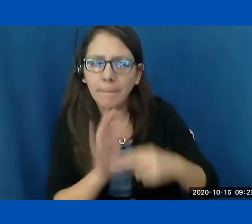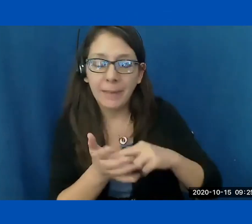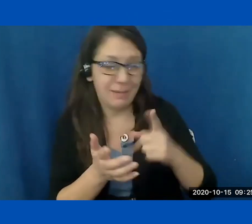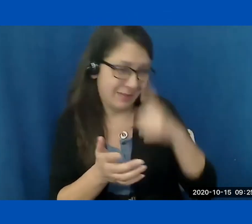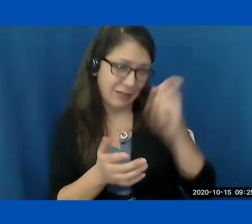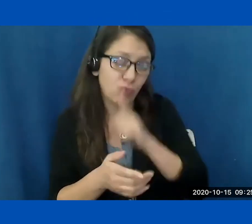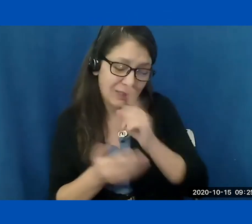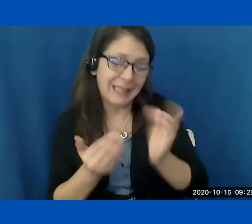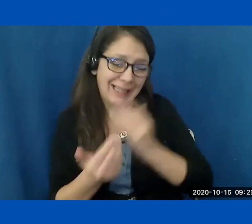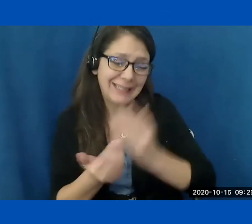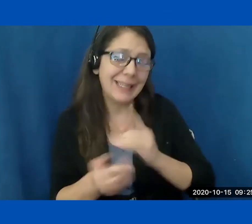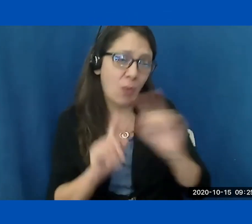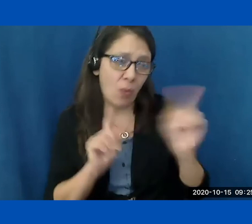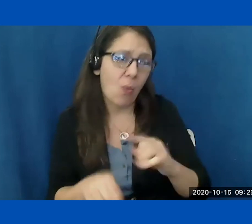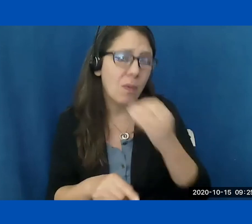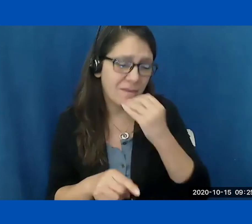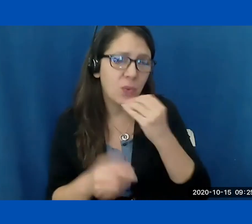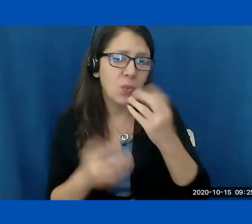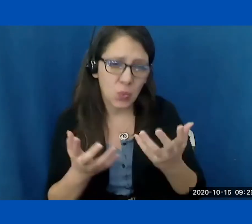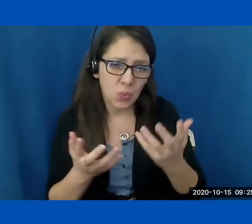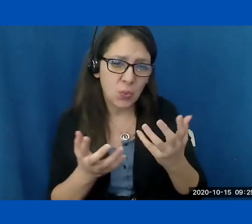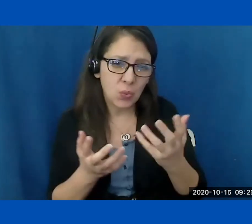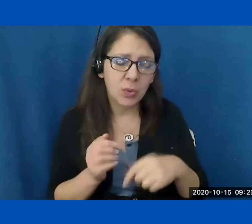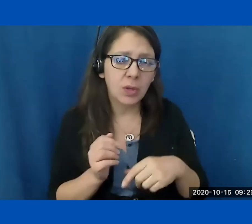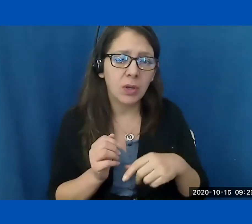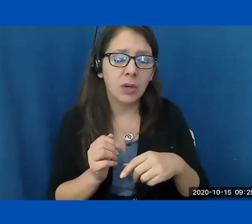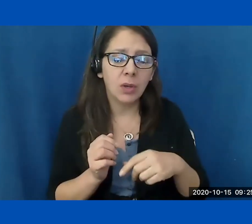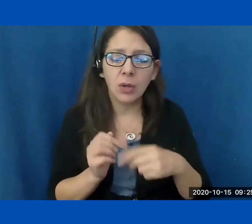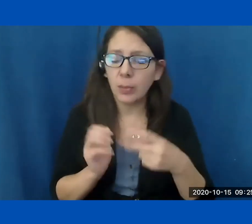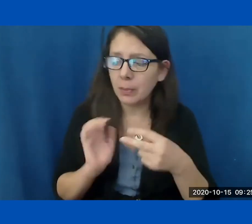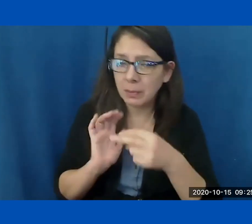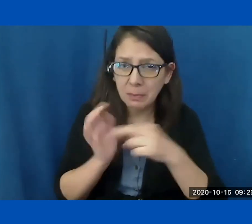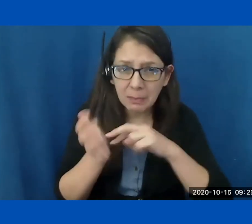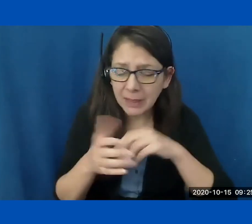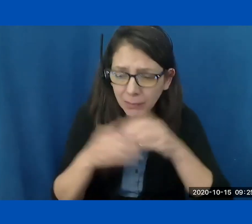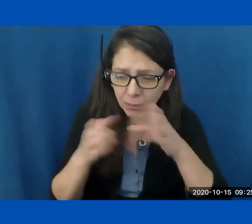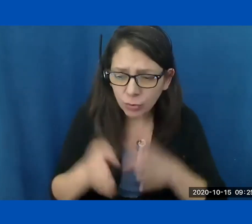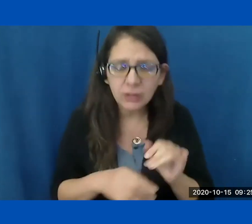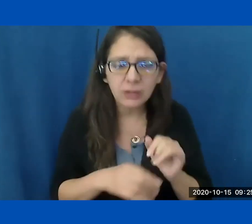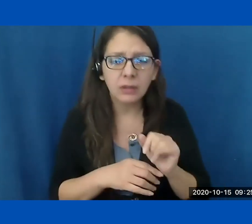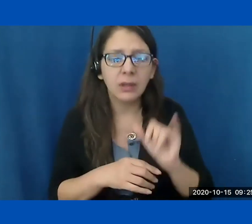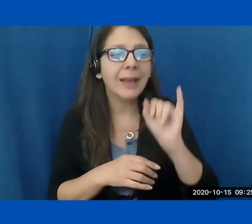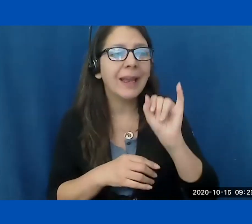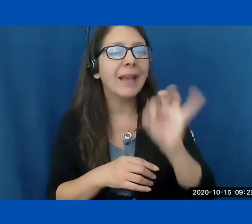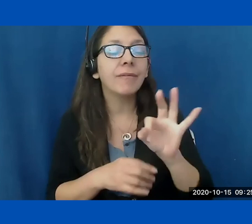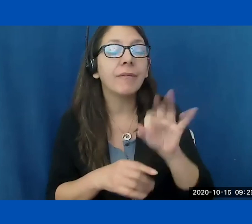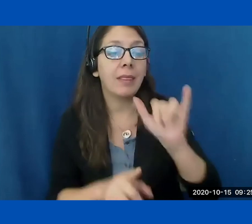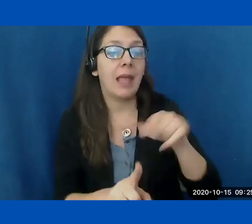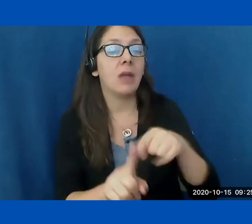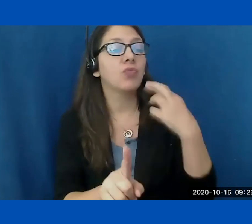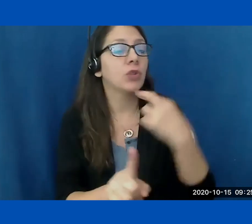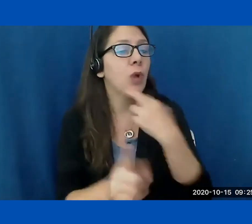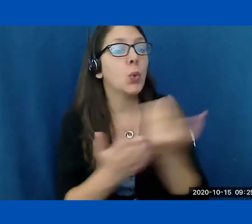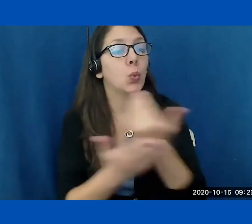saying how to In get their person? attention? If you've never been there, it's a new restaurant to you, and you're not